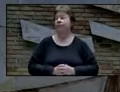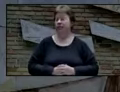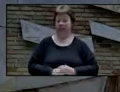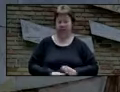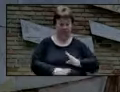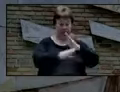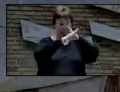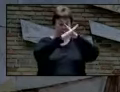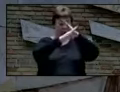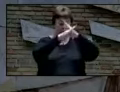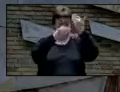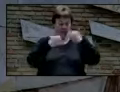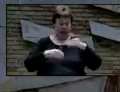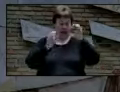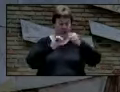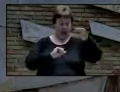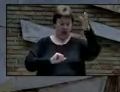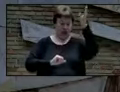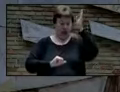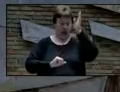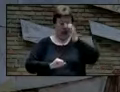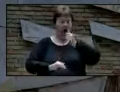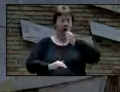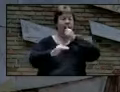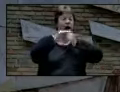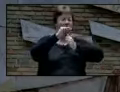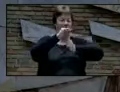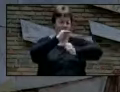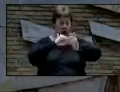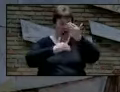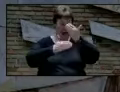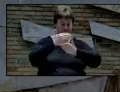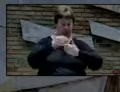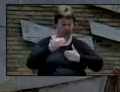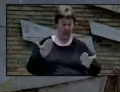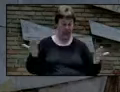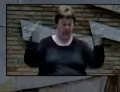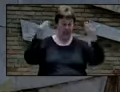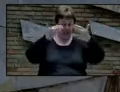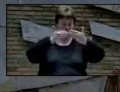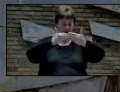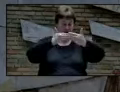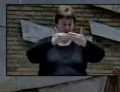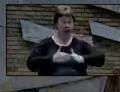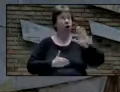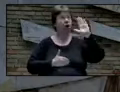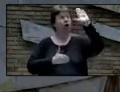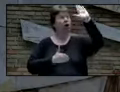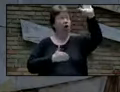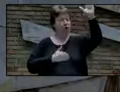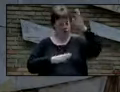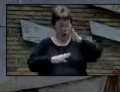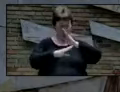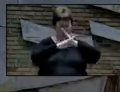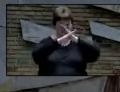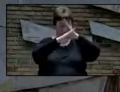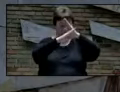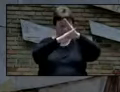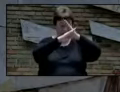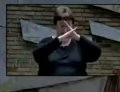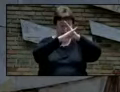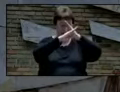name. Shelter me, O God, hide me in the shadows of your